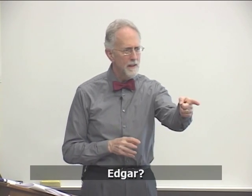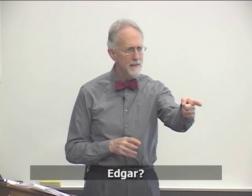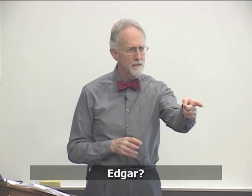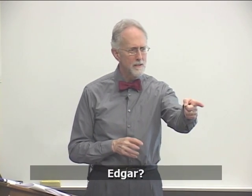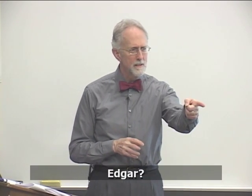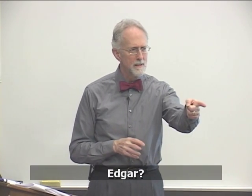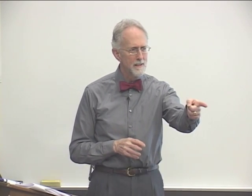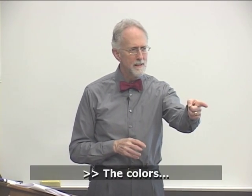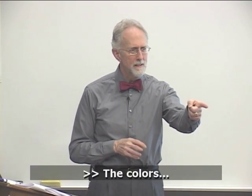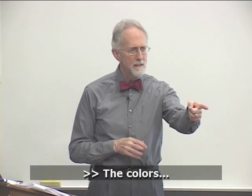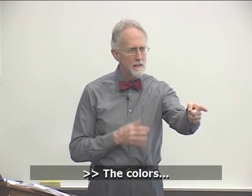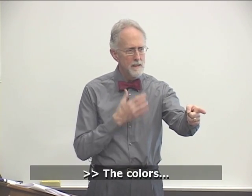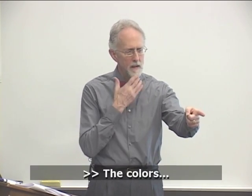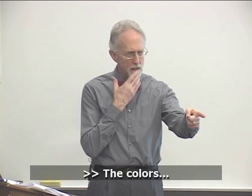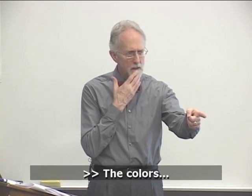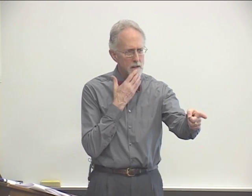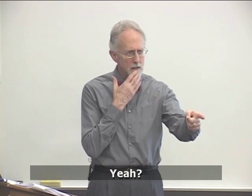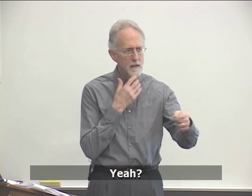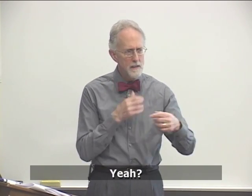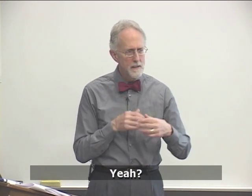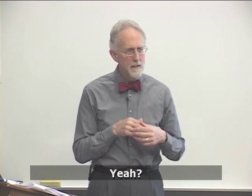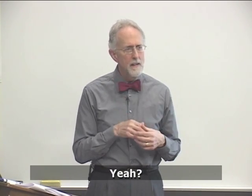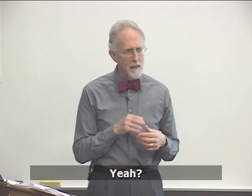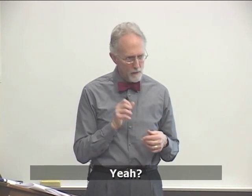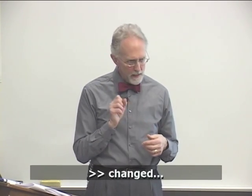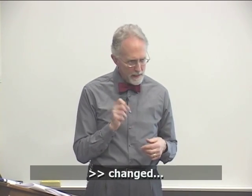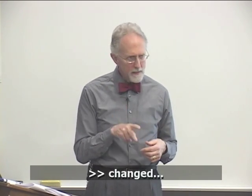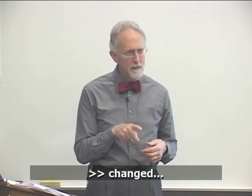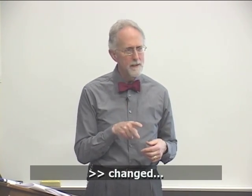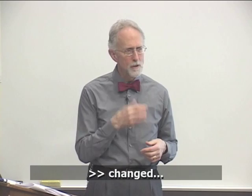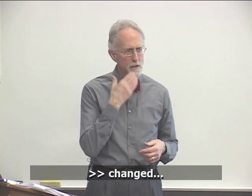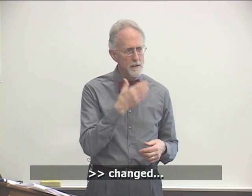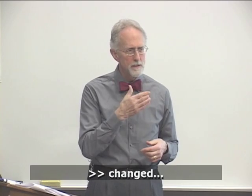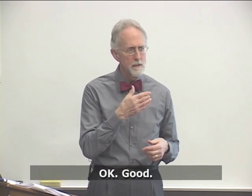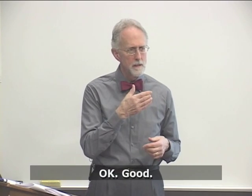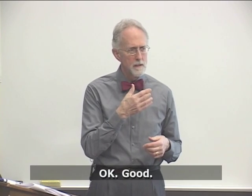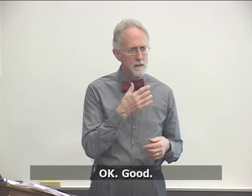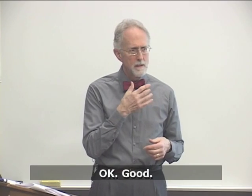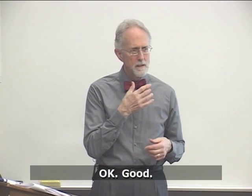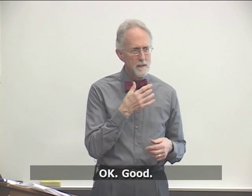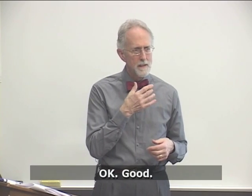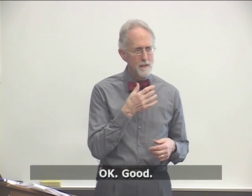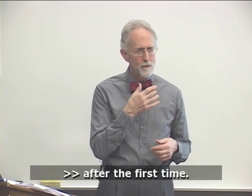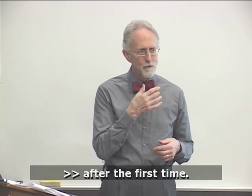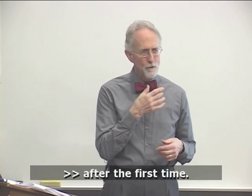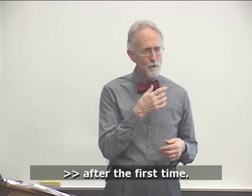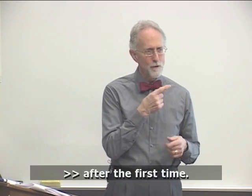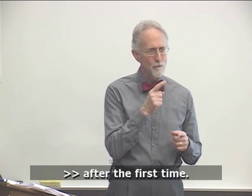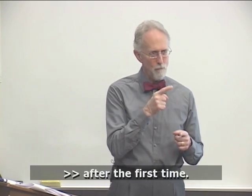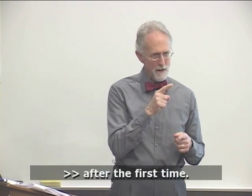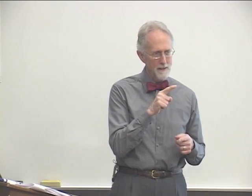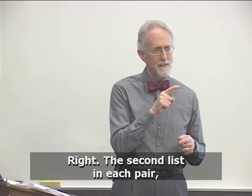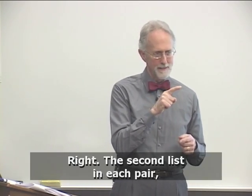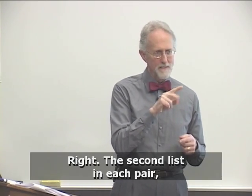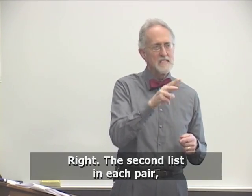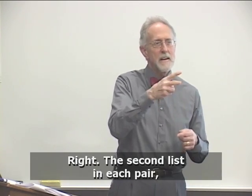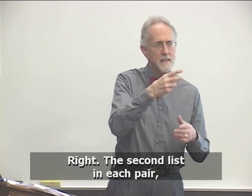Edgar? The colors Yeah. change. Okay. Good. After the first. Right. The